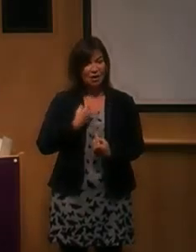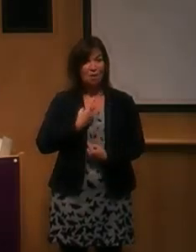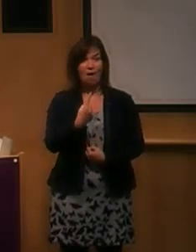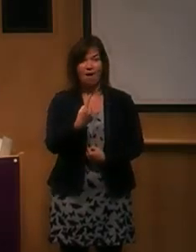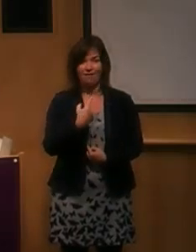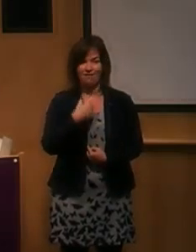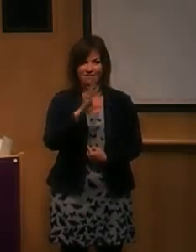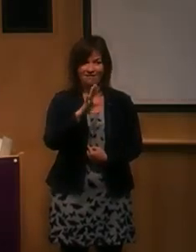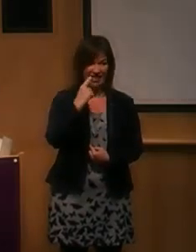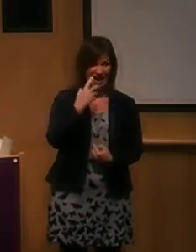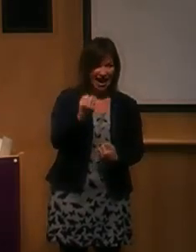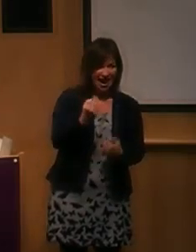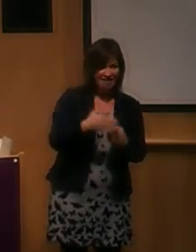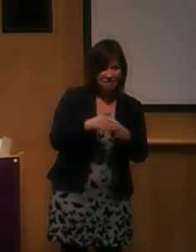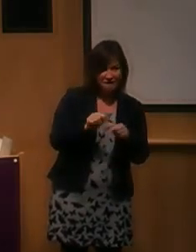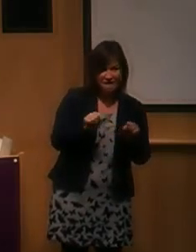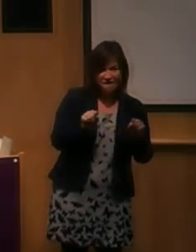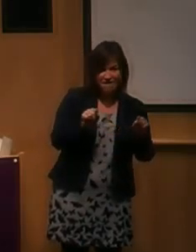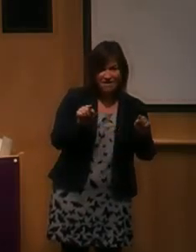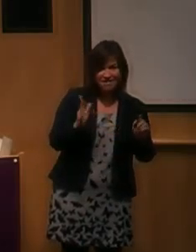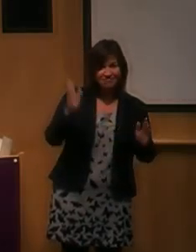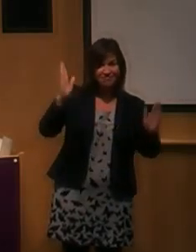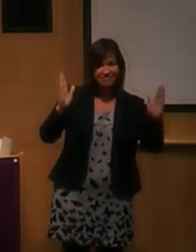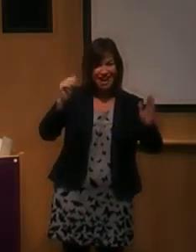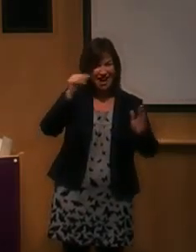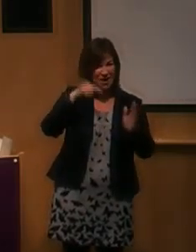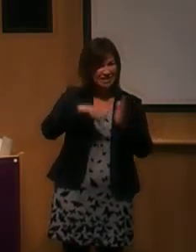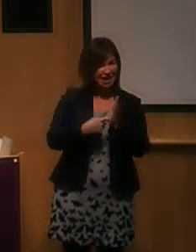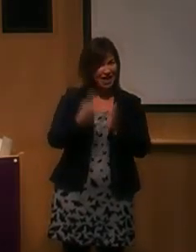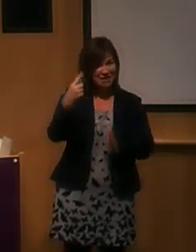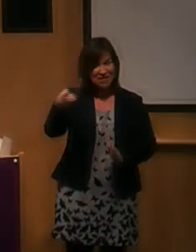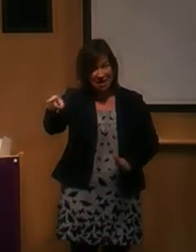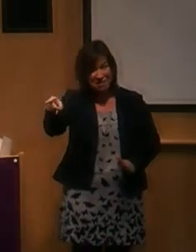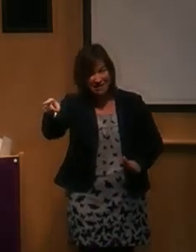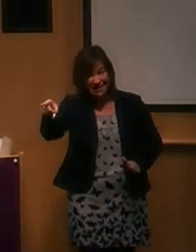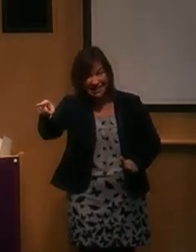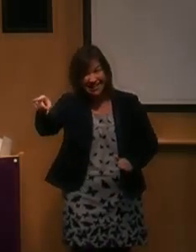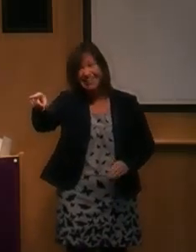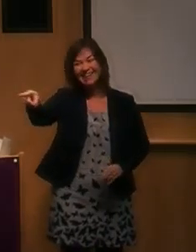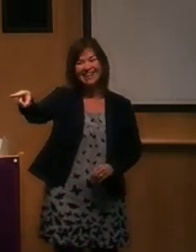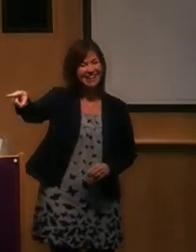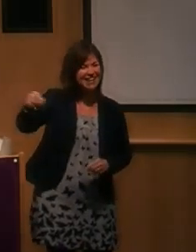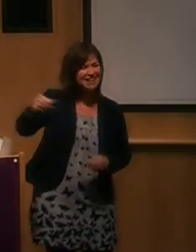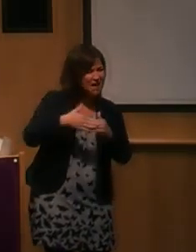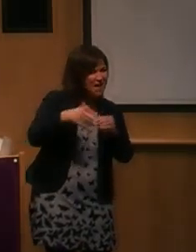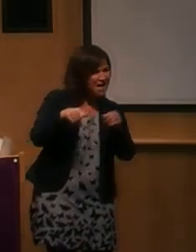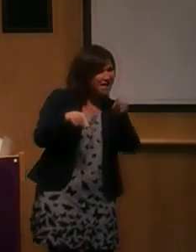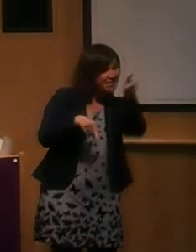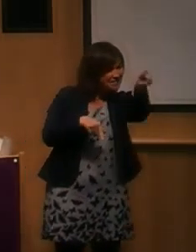grateful that you've attended. I'm proud to say that this is my birthplace in Manchester. Terry Riley is